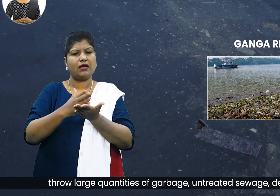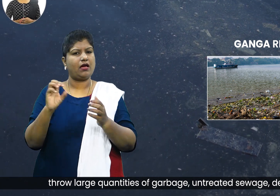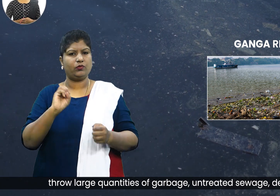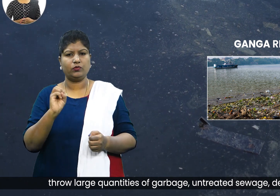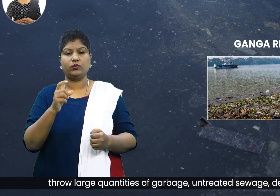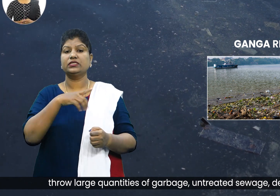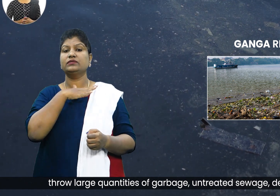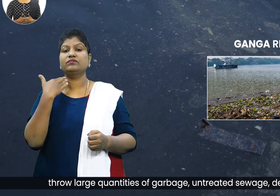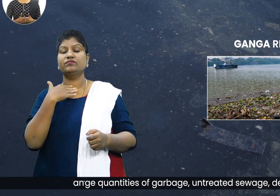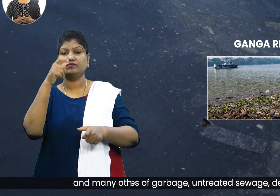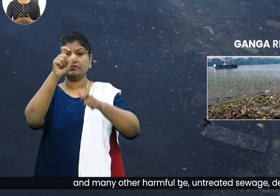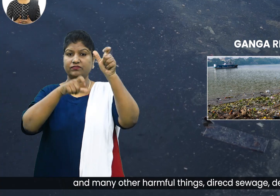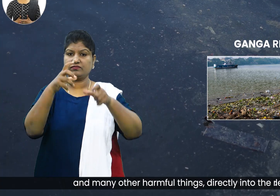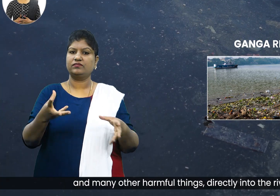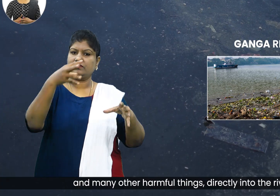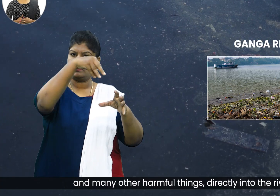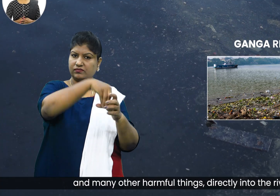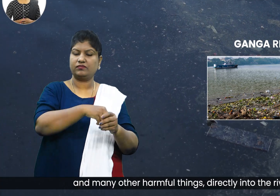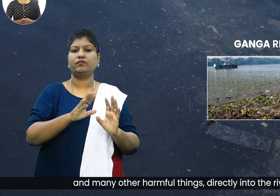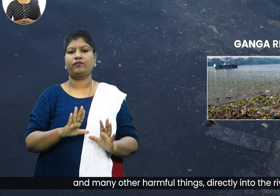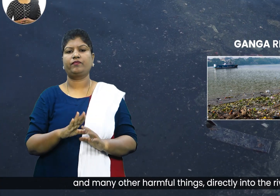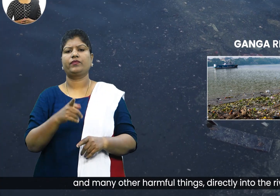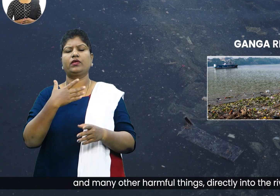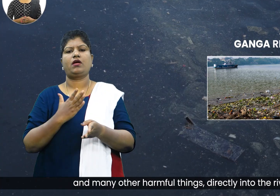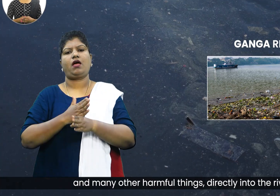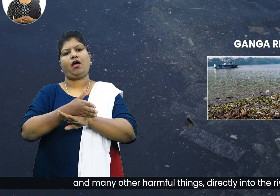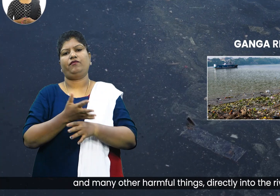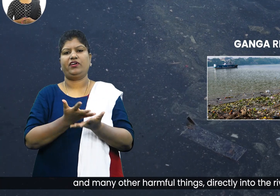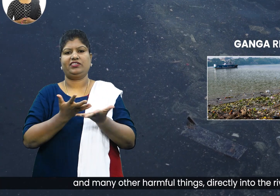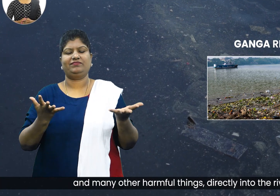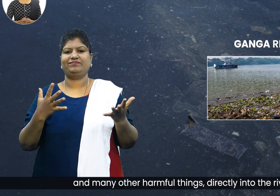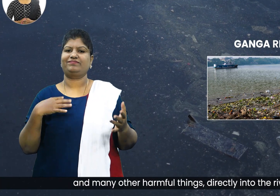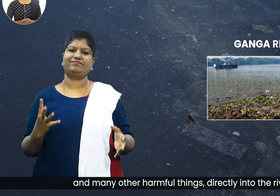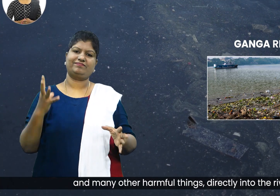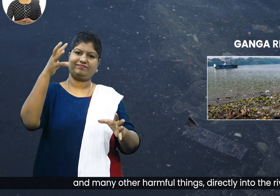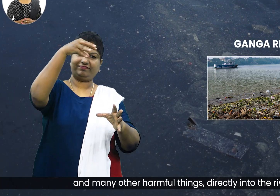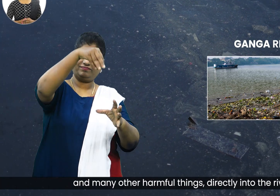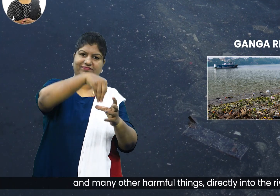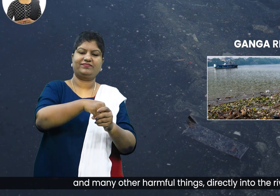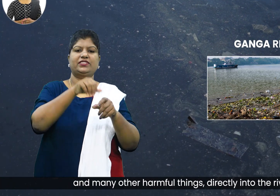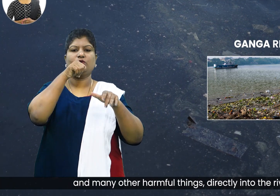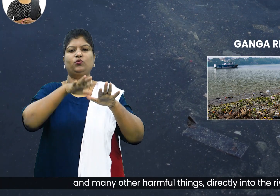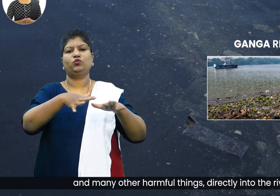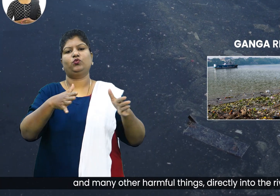bodies, and many other harmful things directly into the river.